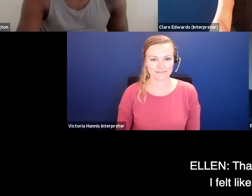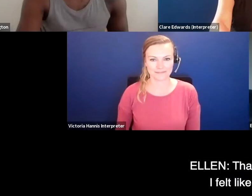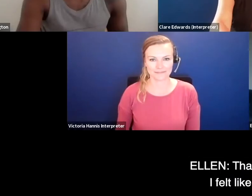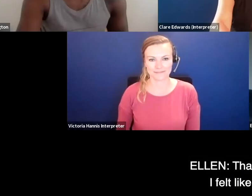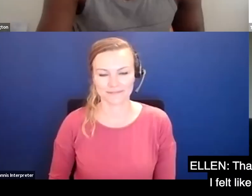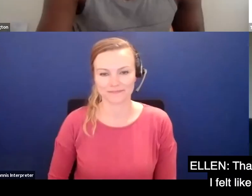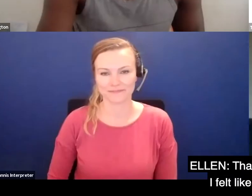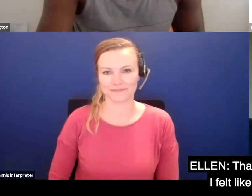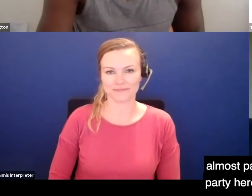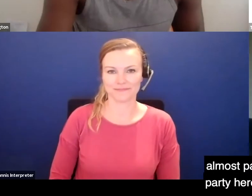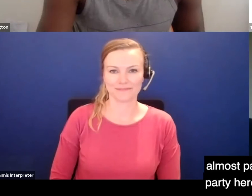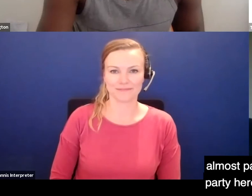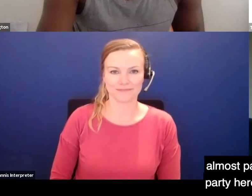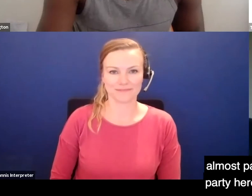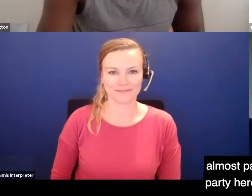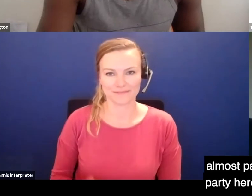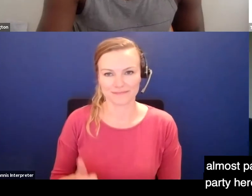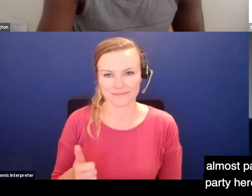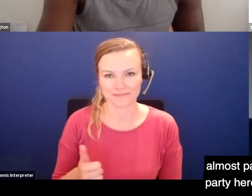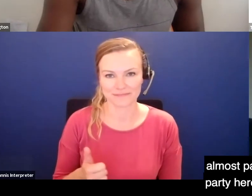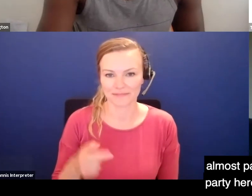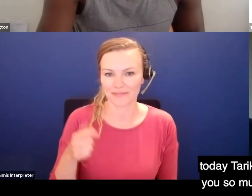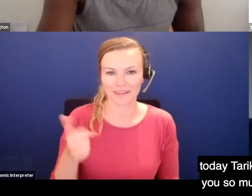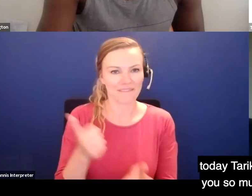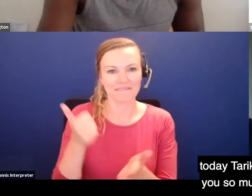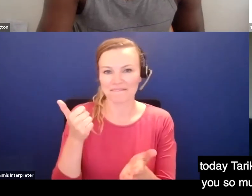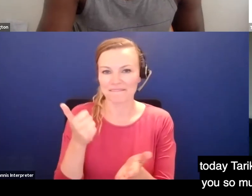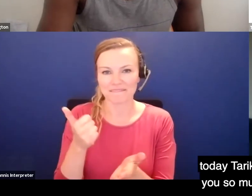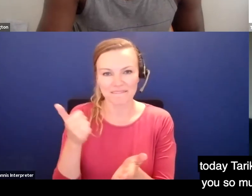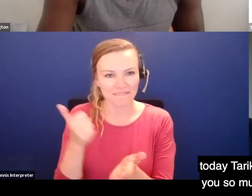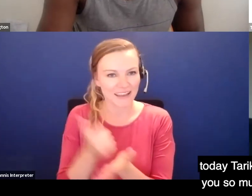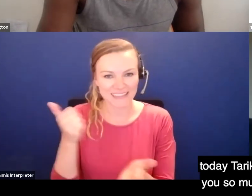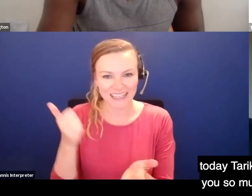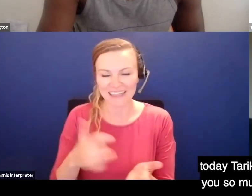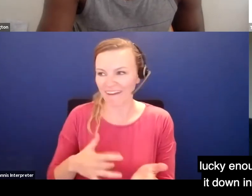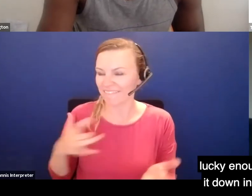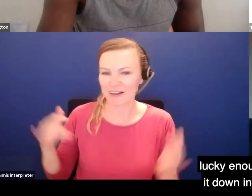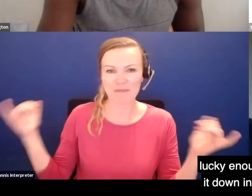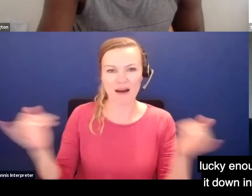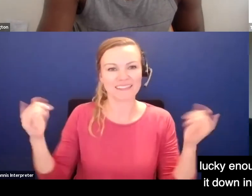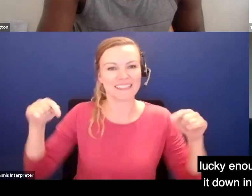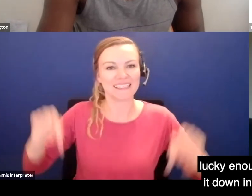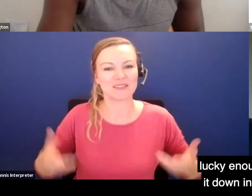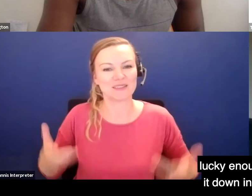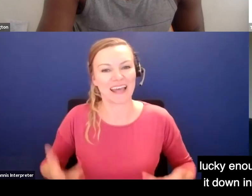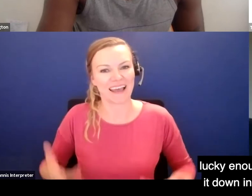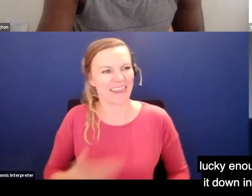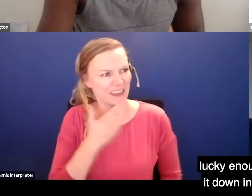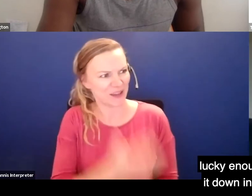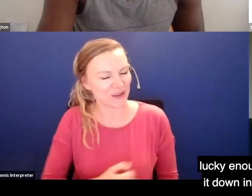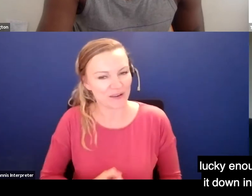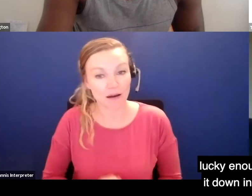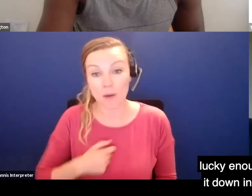That was great. I felt like we had almost part of the party here with us today, Tarek. So thank you so much. I was actually lucky enough to see it